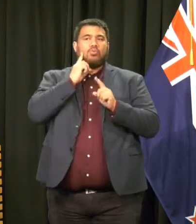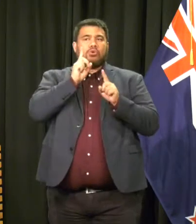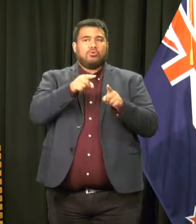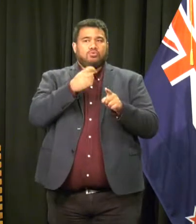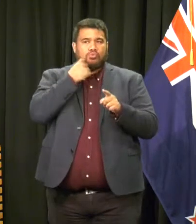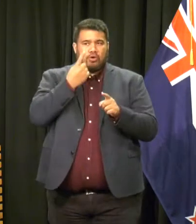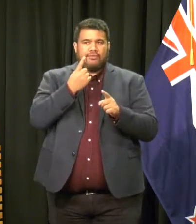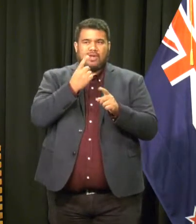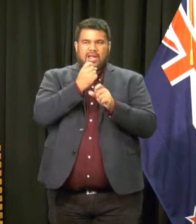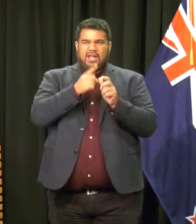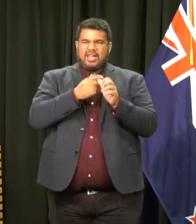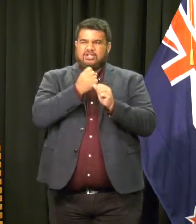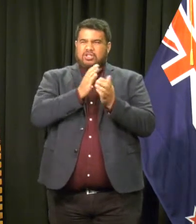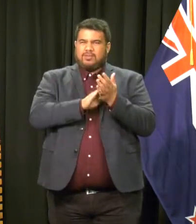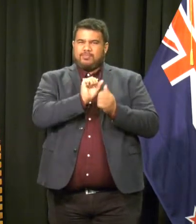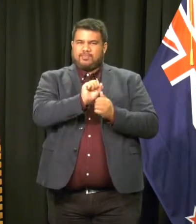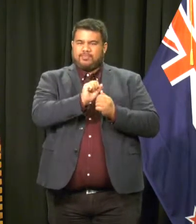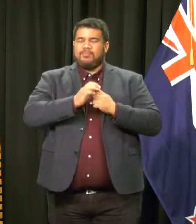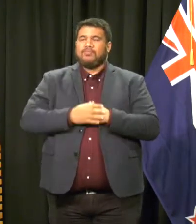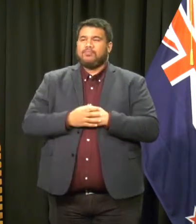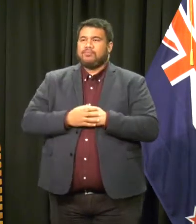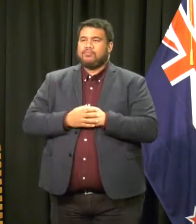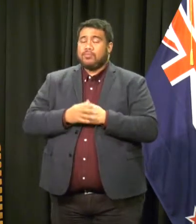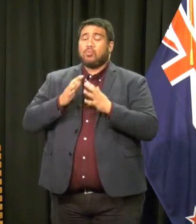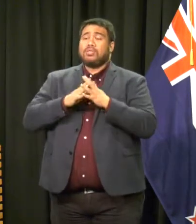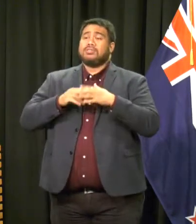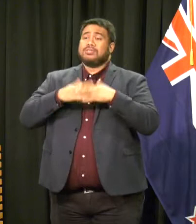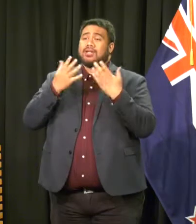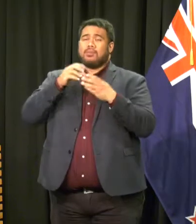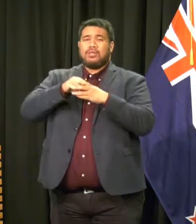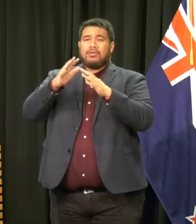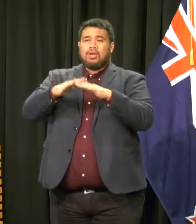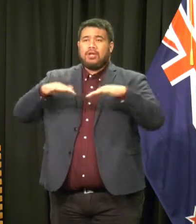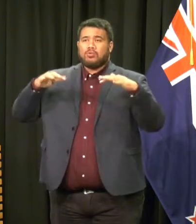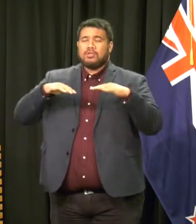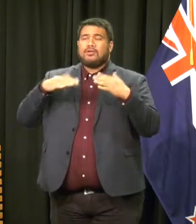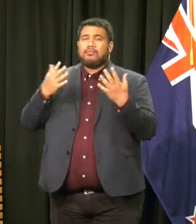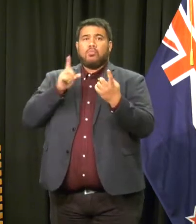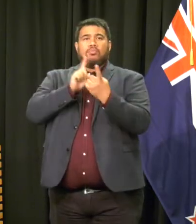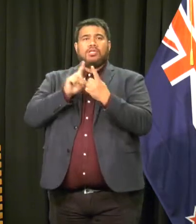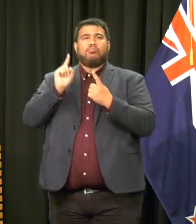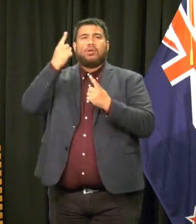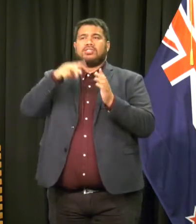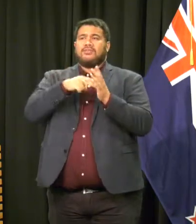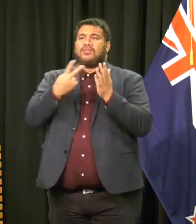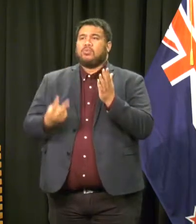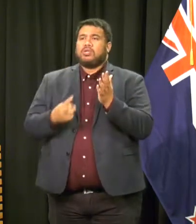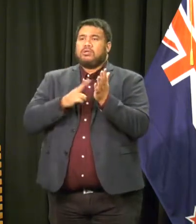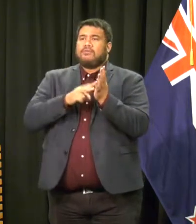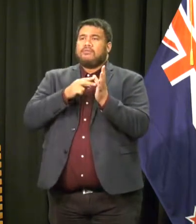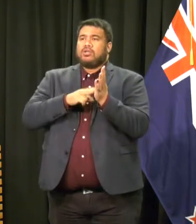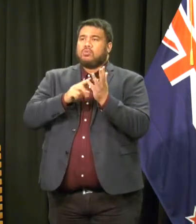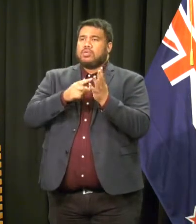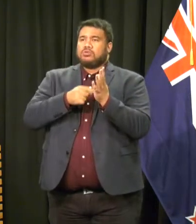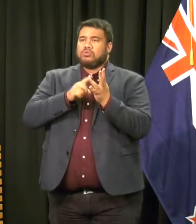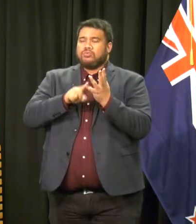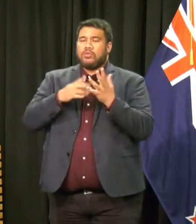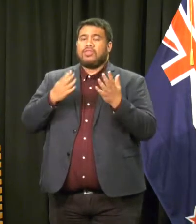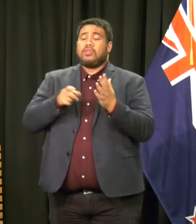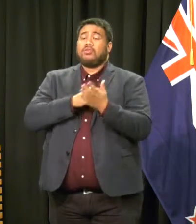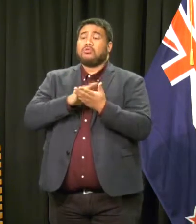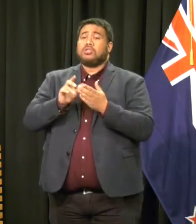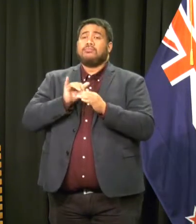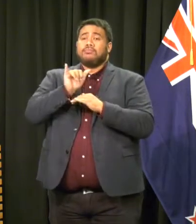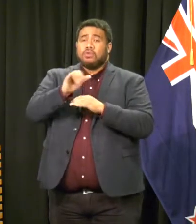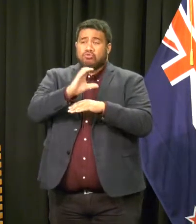I will be in the House Wednesday and will meet with the Prime Minister of Vanuatu. I'm travelling to Christchurch on Thursday and I'm